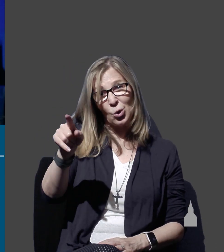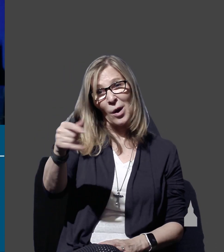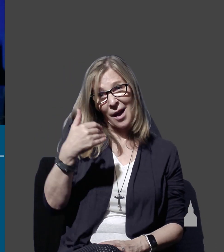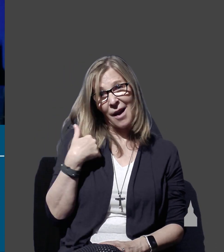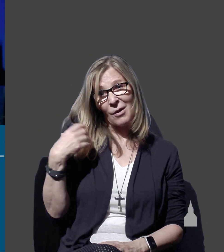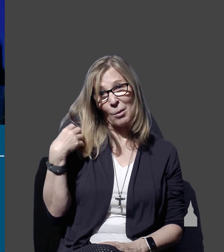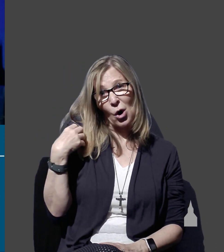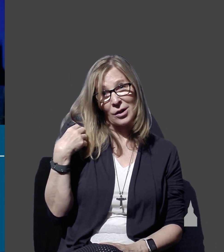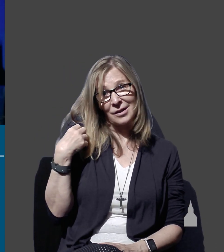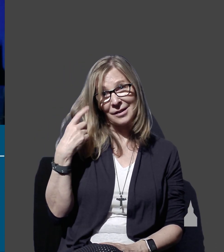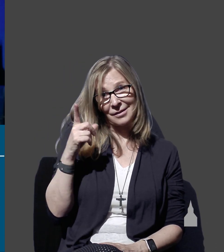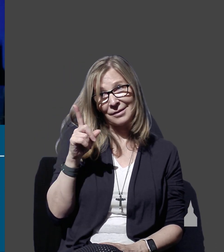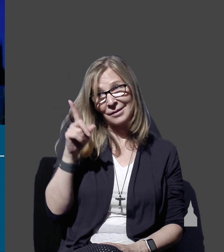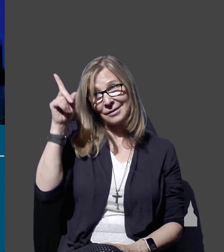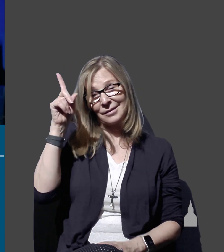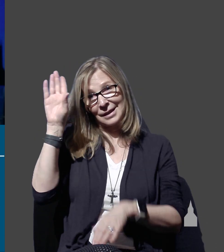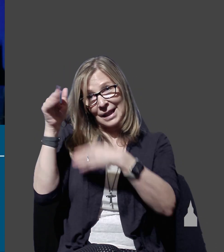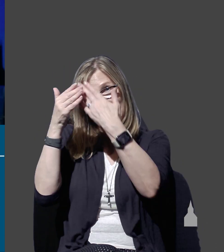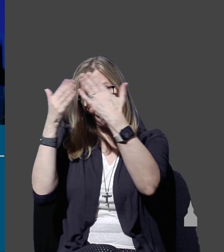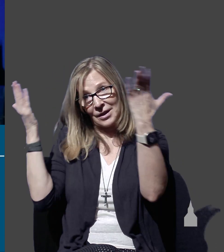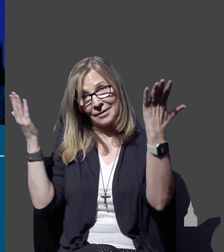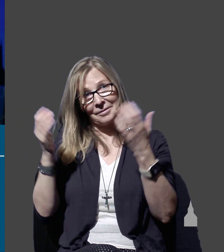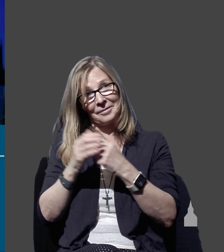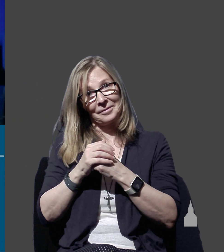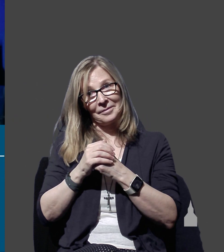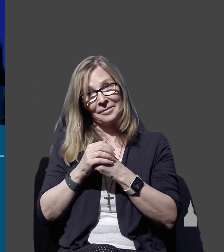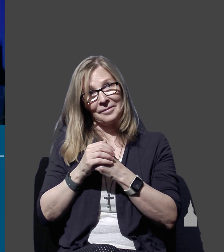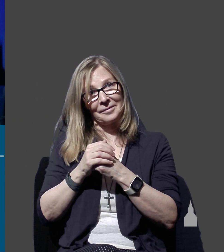a master in heaven.